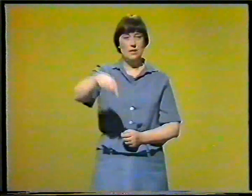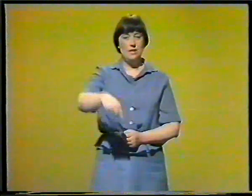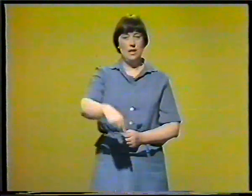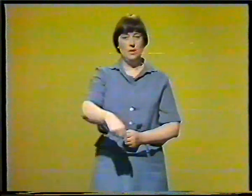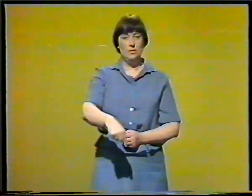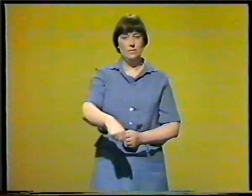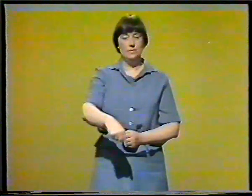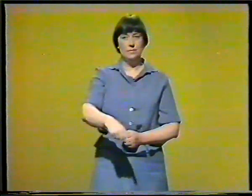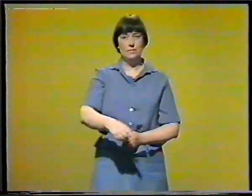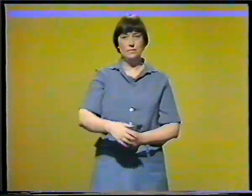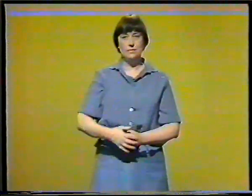Down.